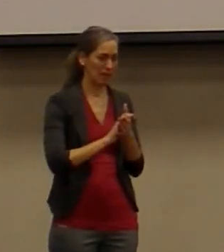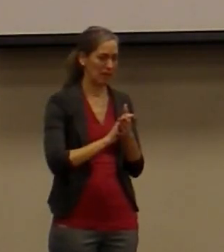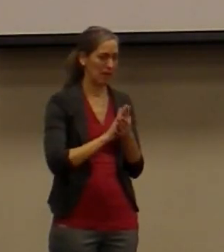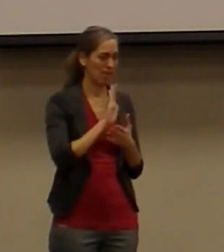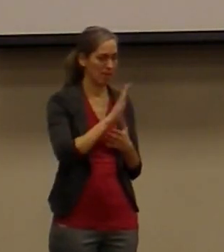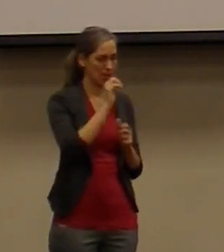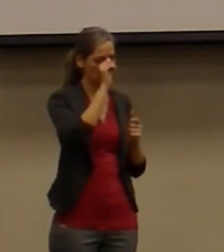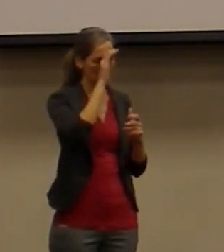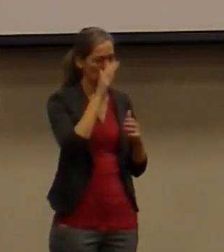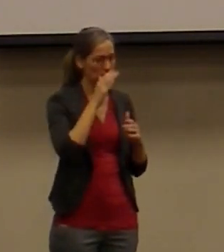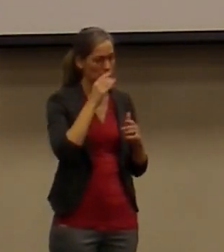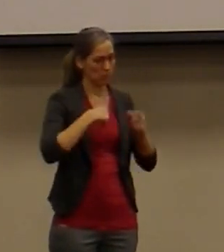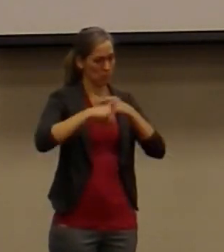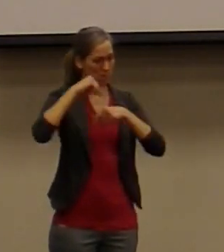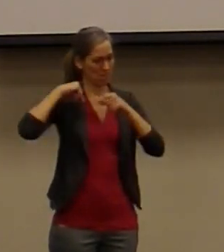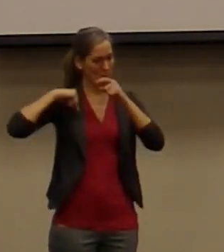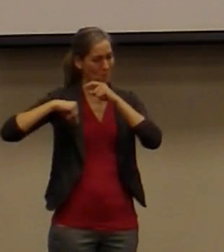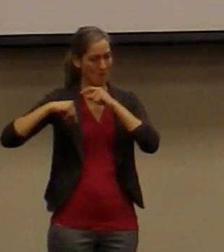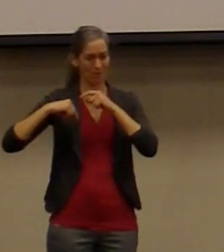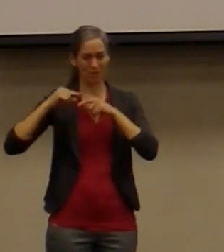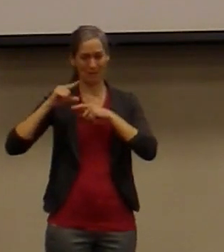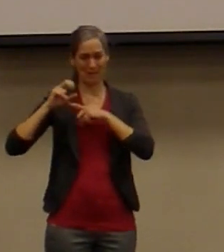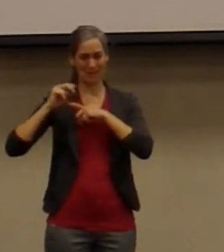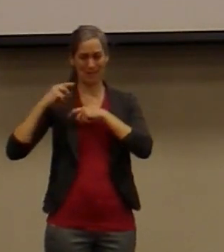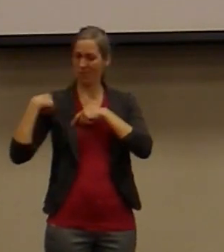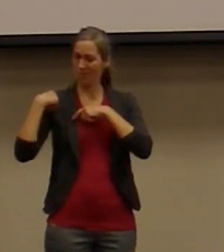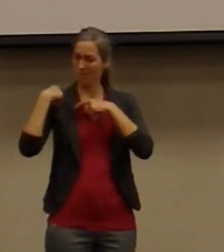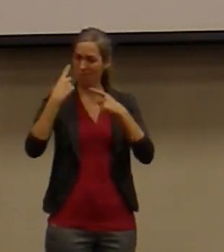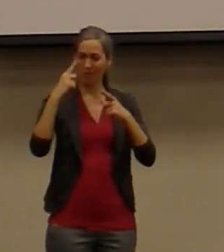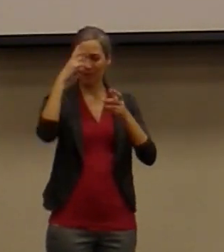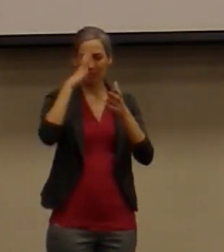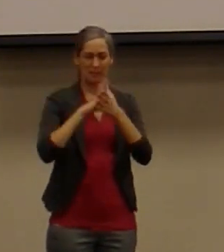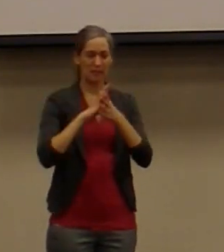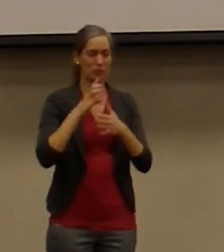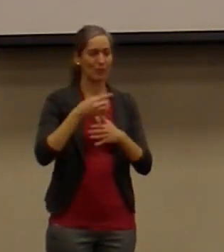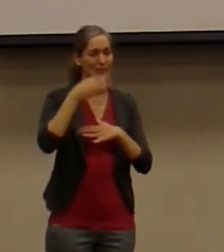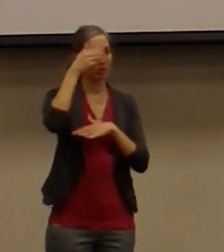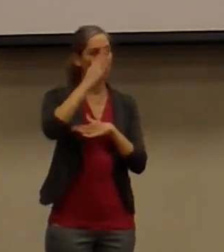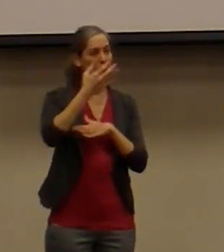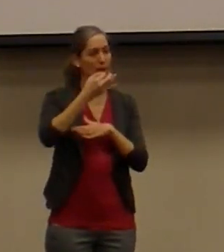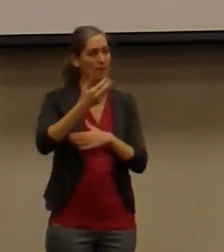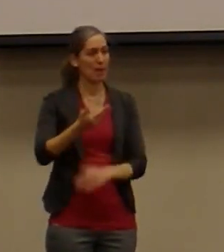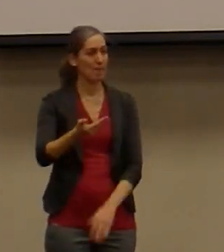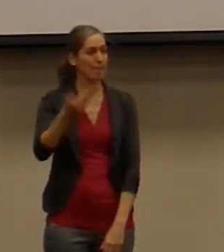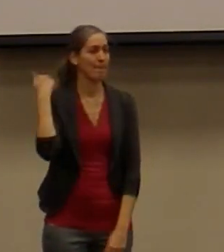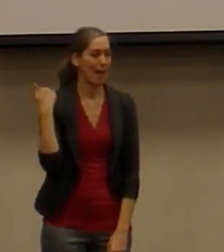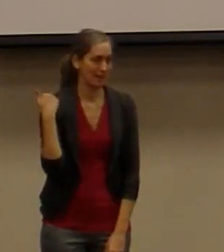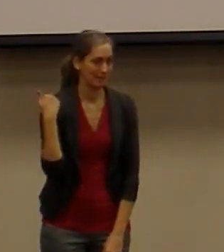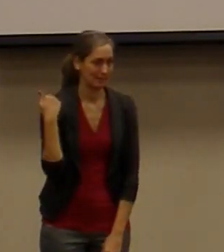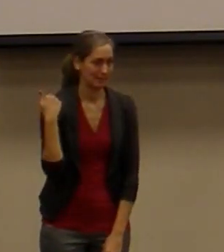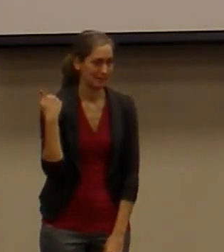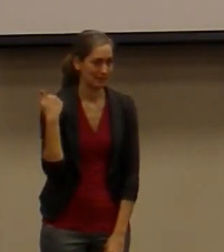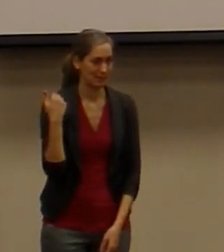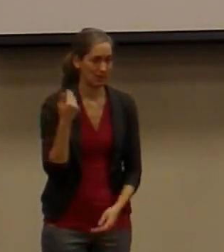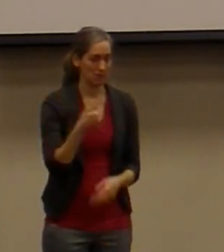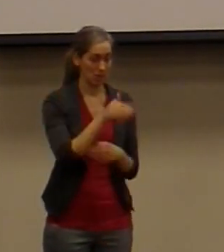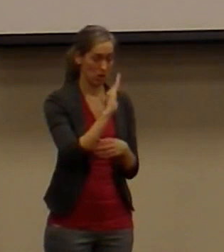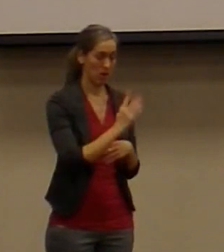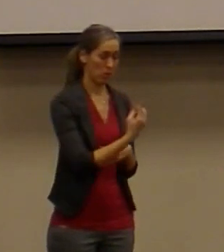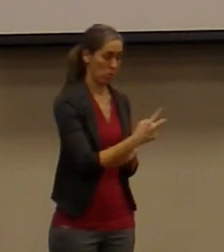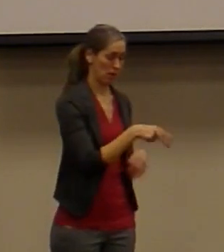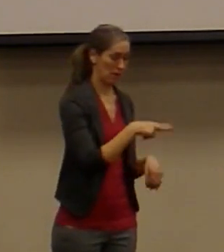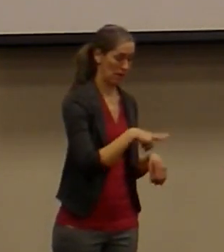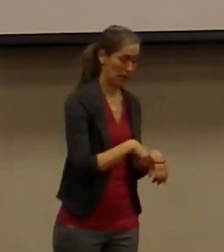the way back to the book of Genesis. God is that God, the God of the past. Not just the God of this one little nation here,